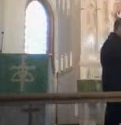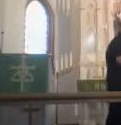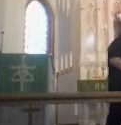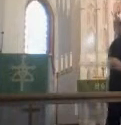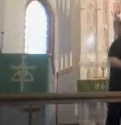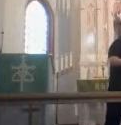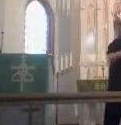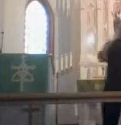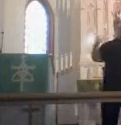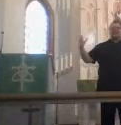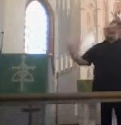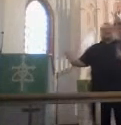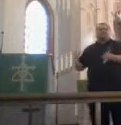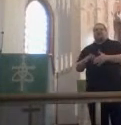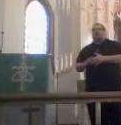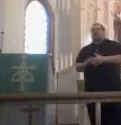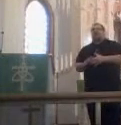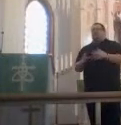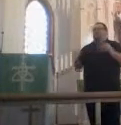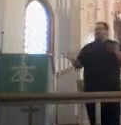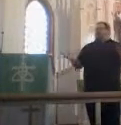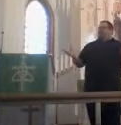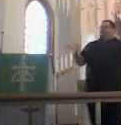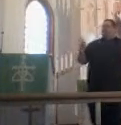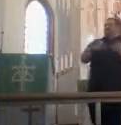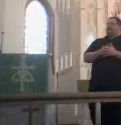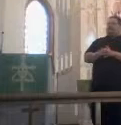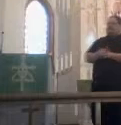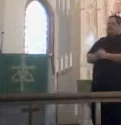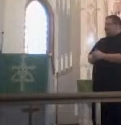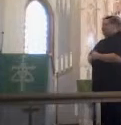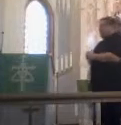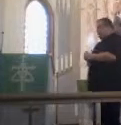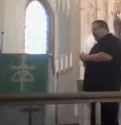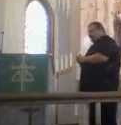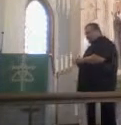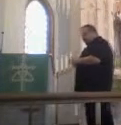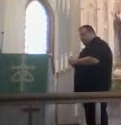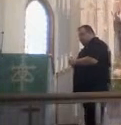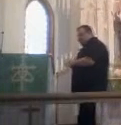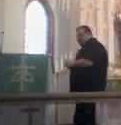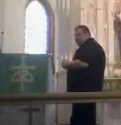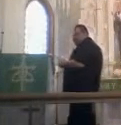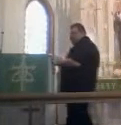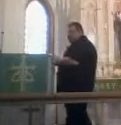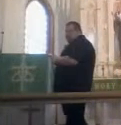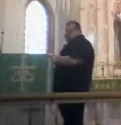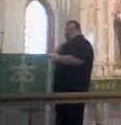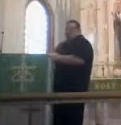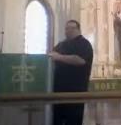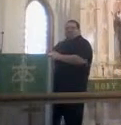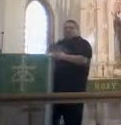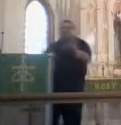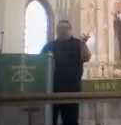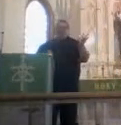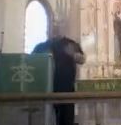Elijah. Let's fast forward now to the 2000s, thus today. 2015. A loved one